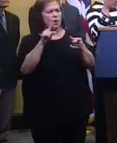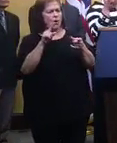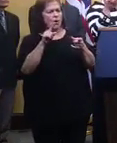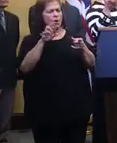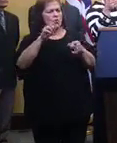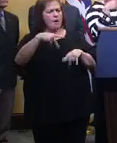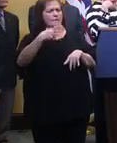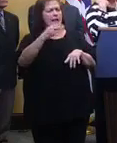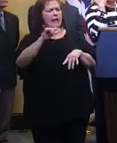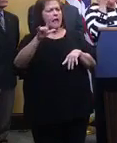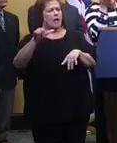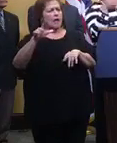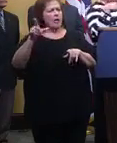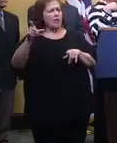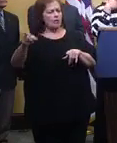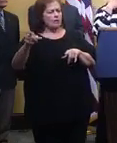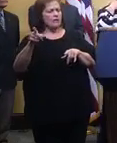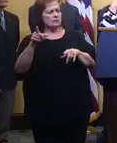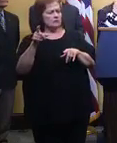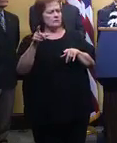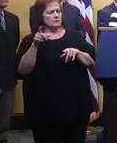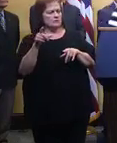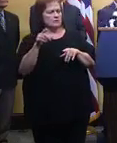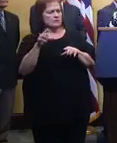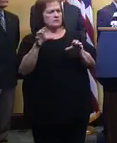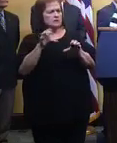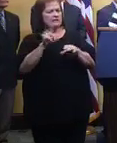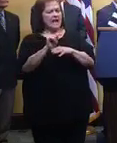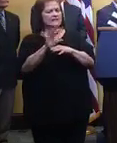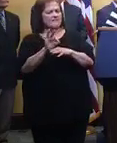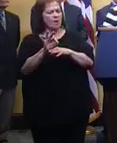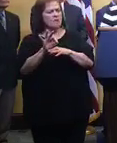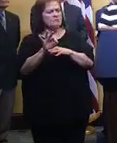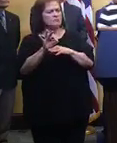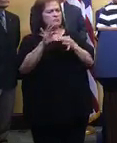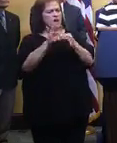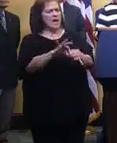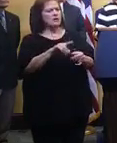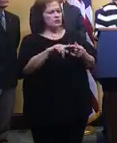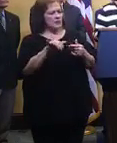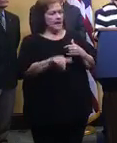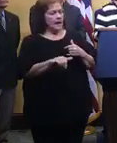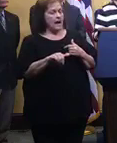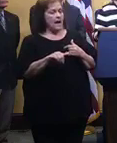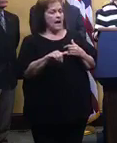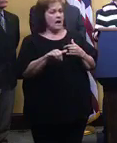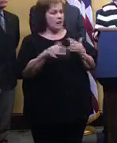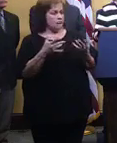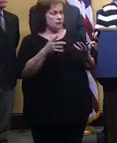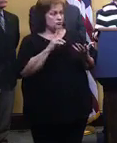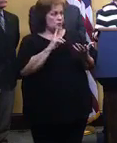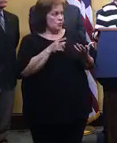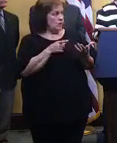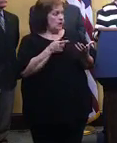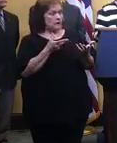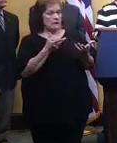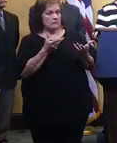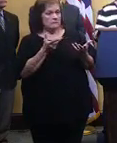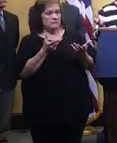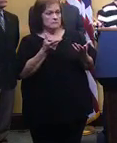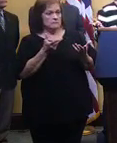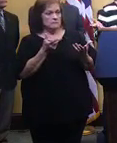Representative Hilferty Right. had put together a task force relative to that, and the outcomes really speak to